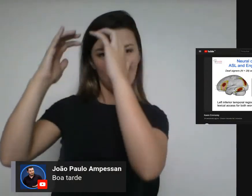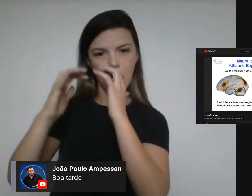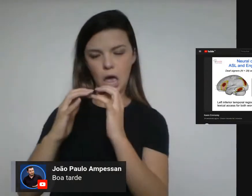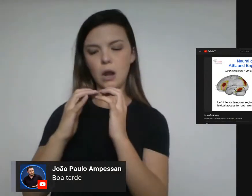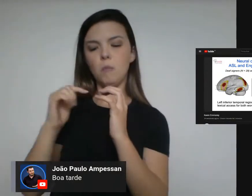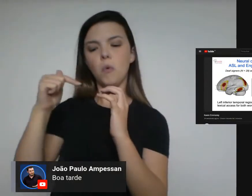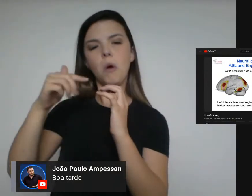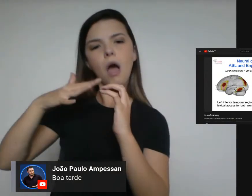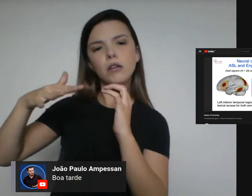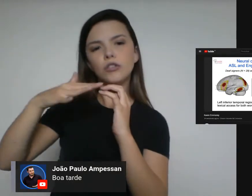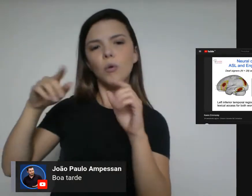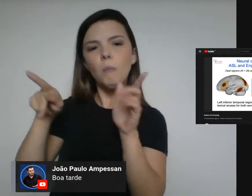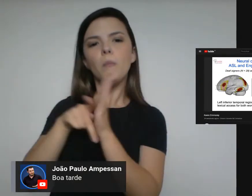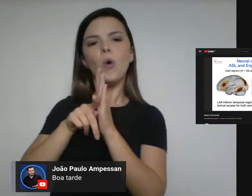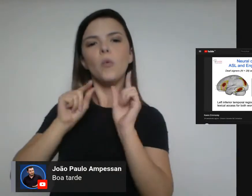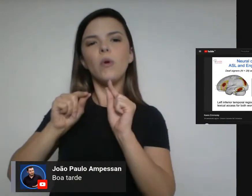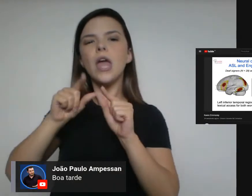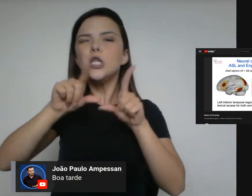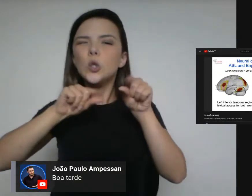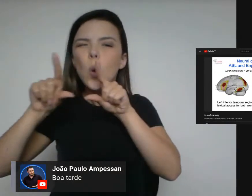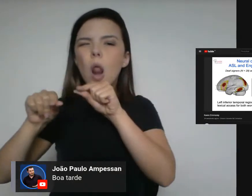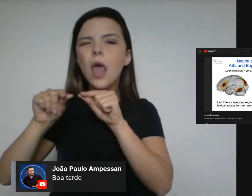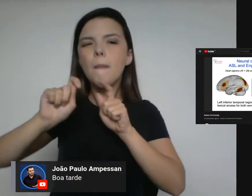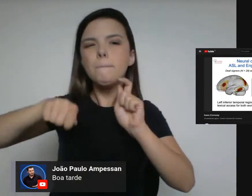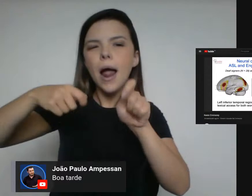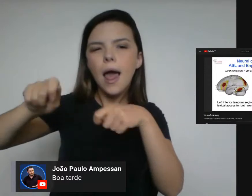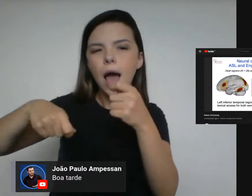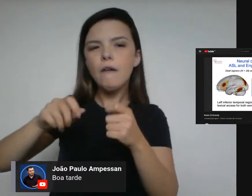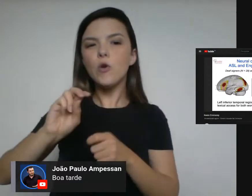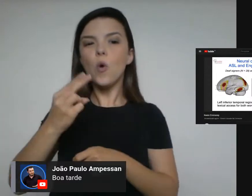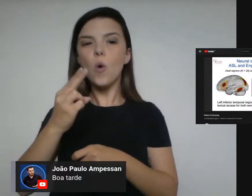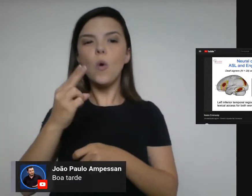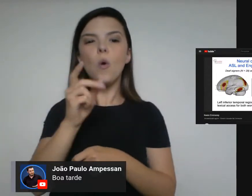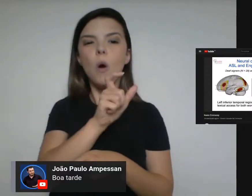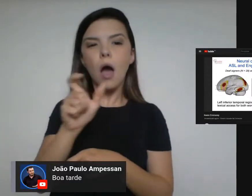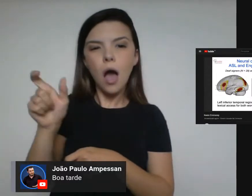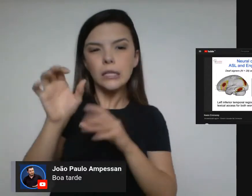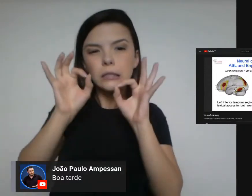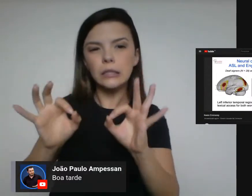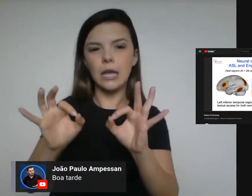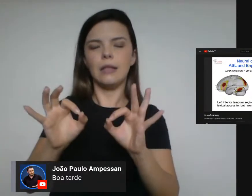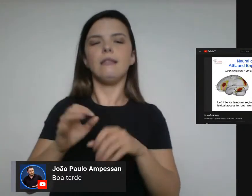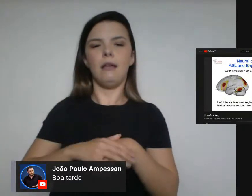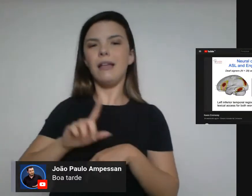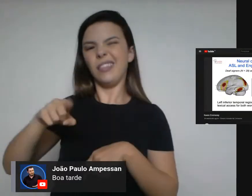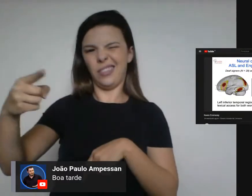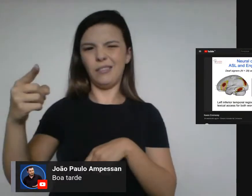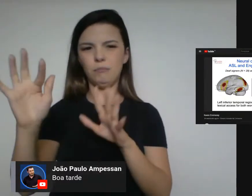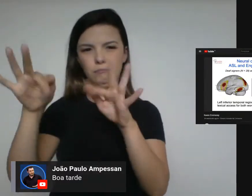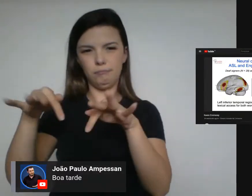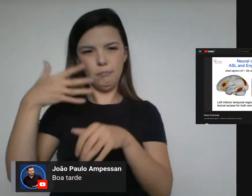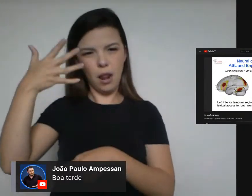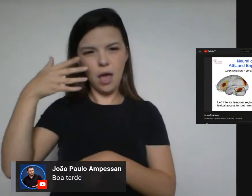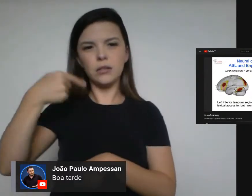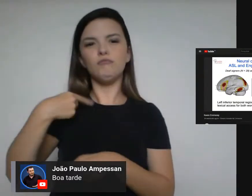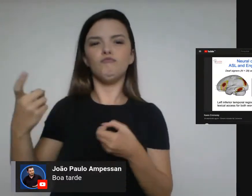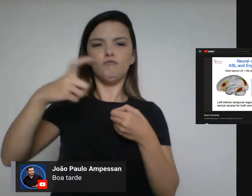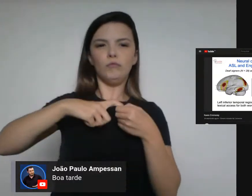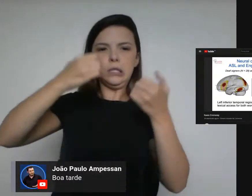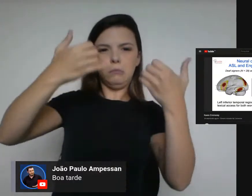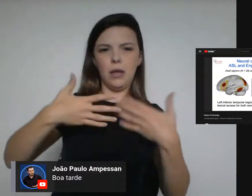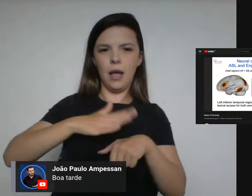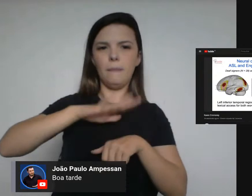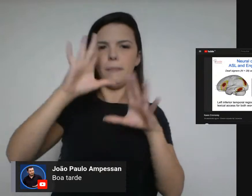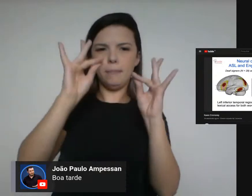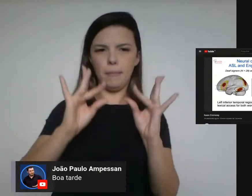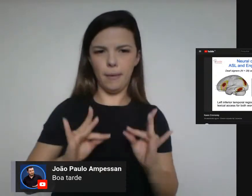retrieval, finding the right word or sign. And we're going to come back to this region at the end of the talk when we talk about spatial language production